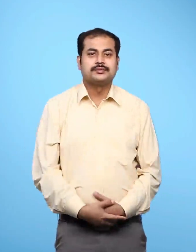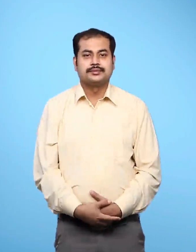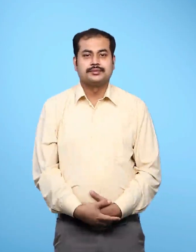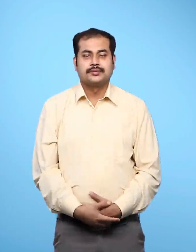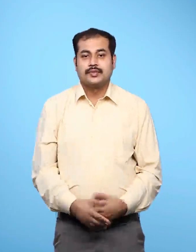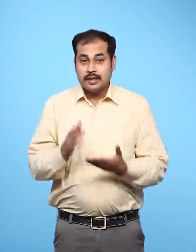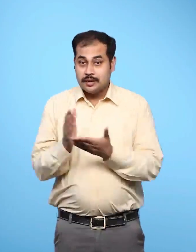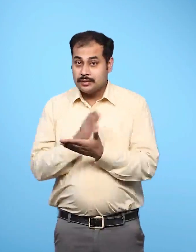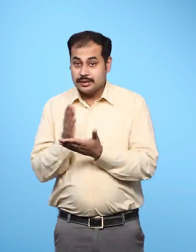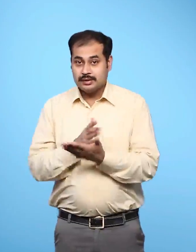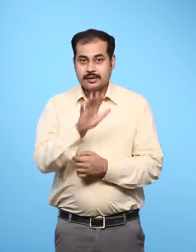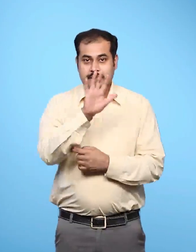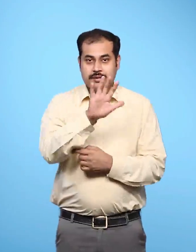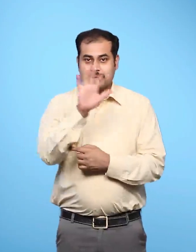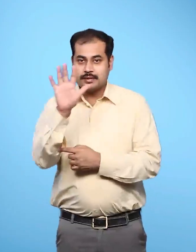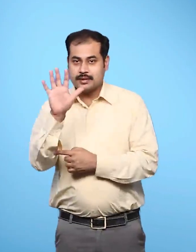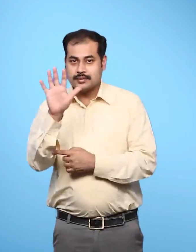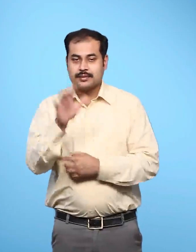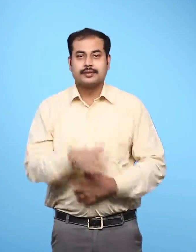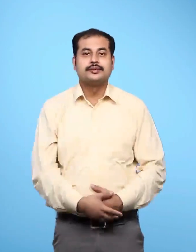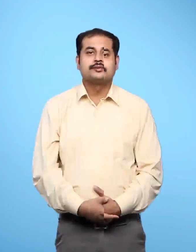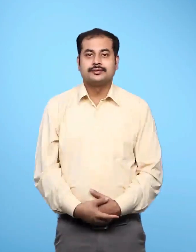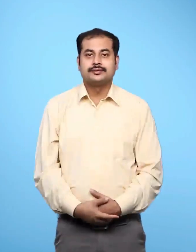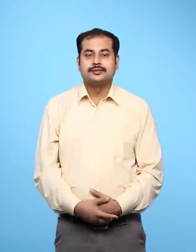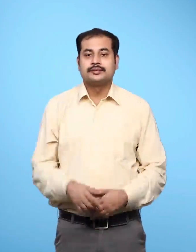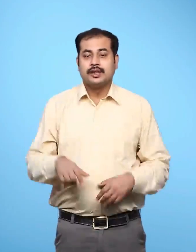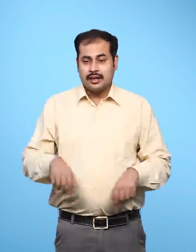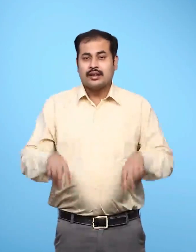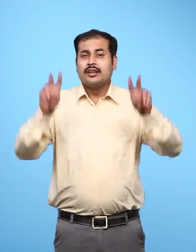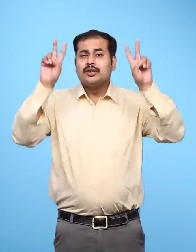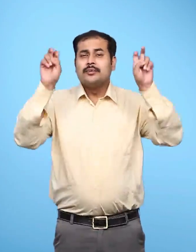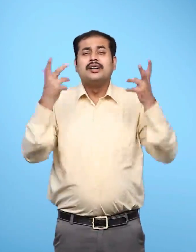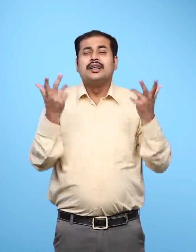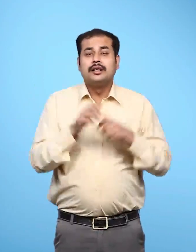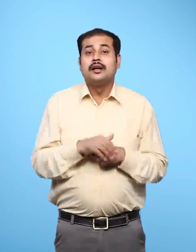Page 55. Water is useful.